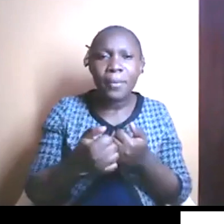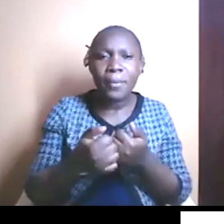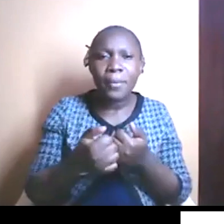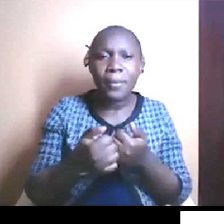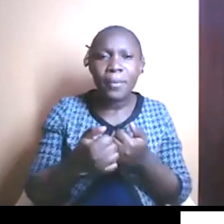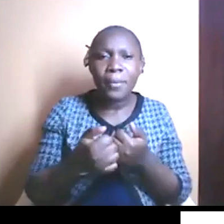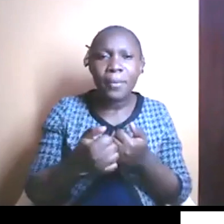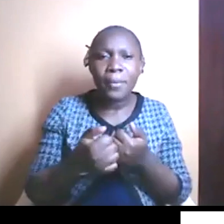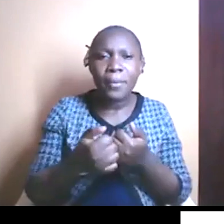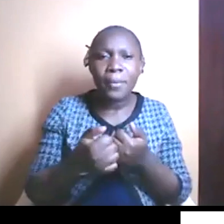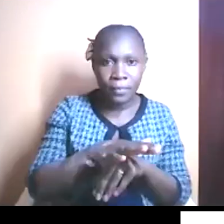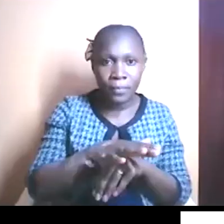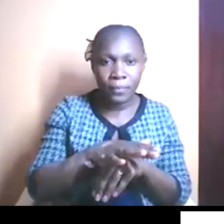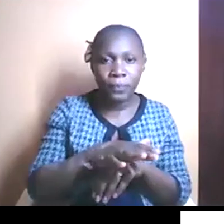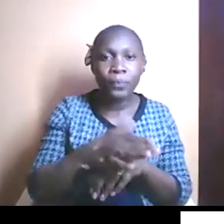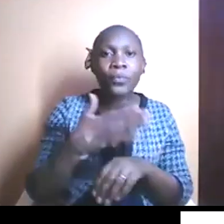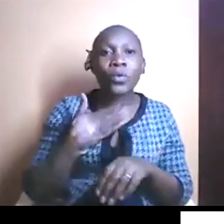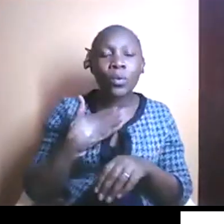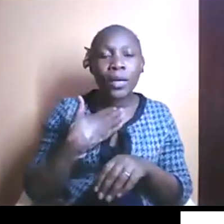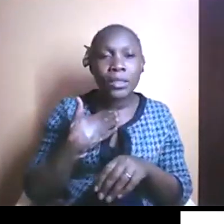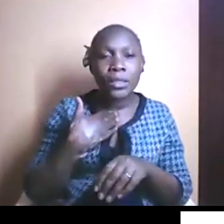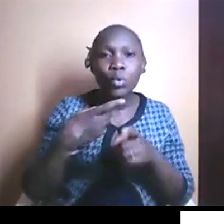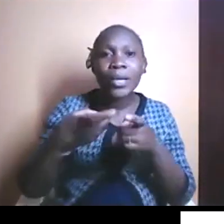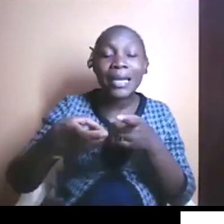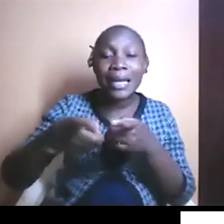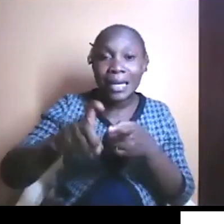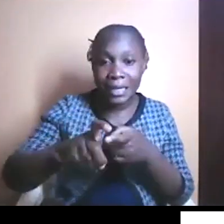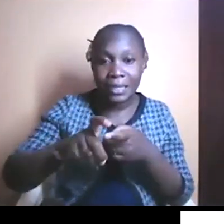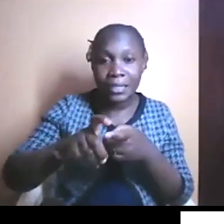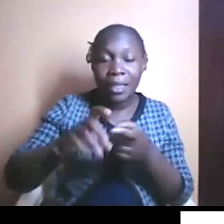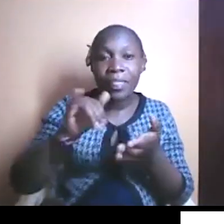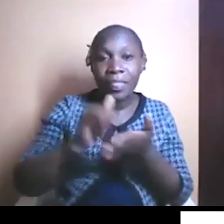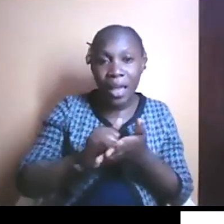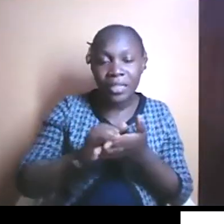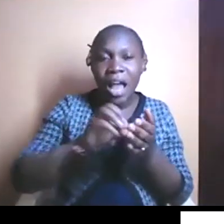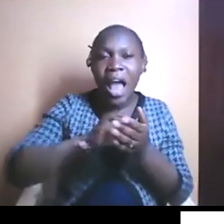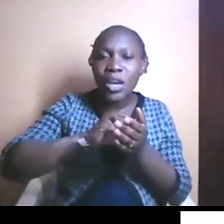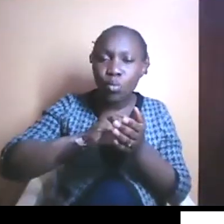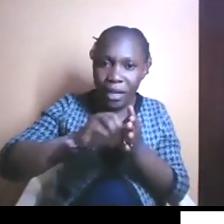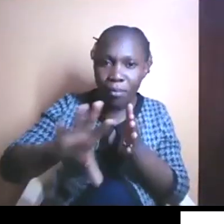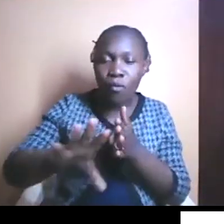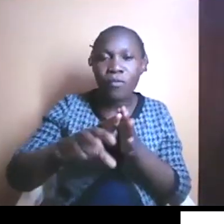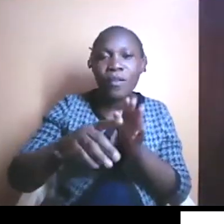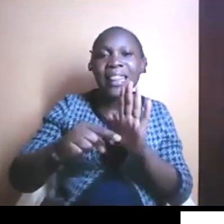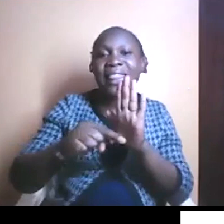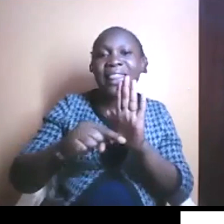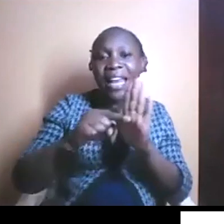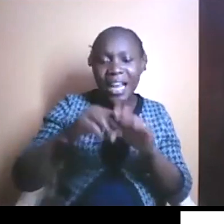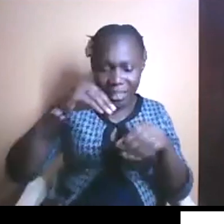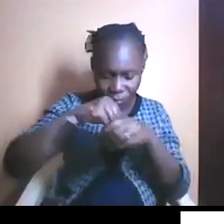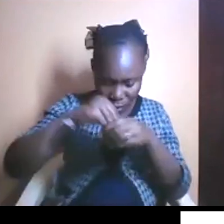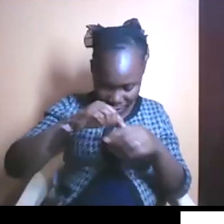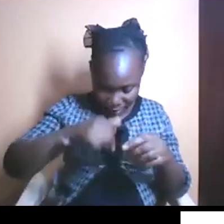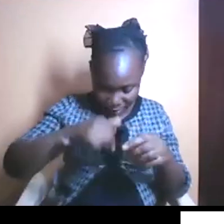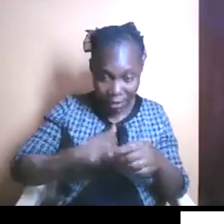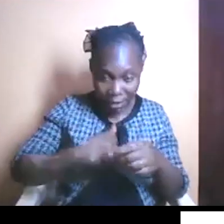towards yourself, even if around you it's very hostile. So just always remember there's somebody out there who cares. You just need